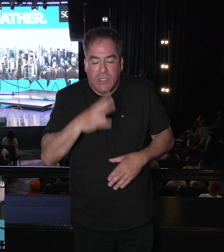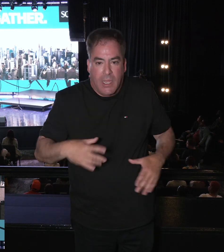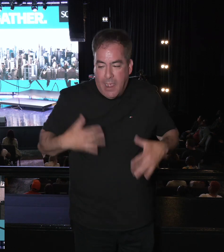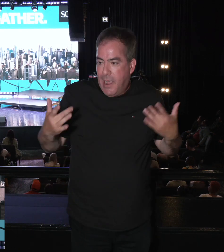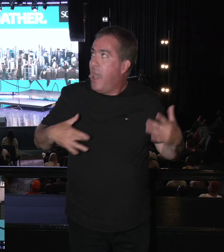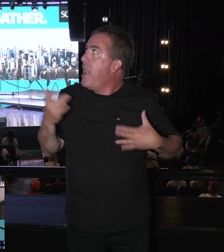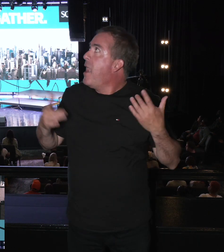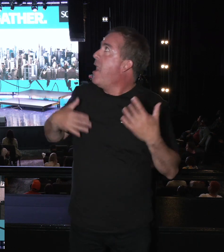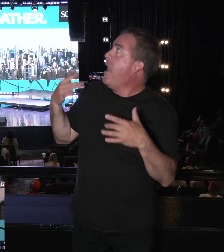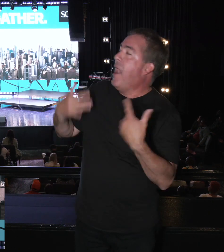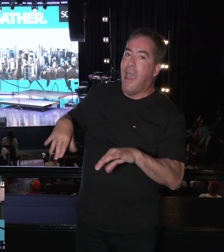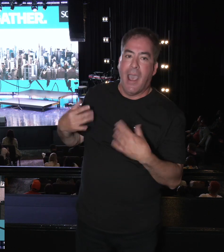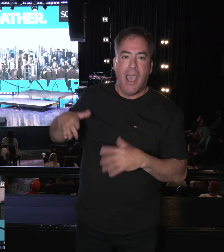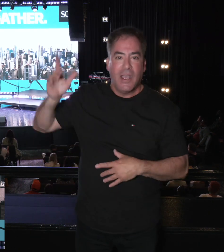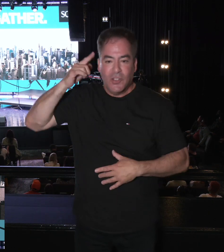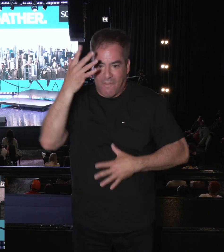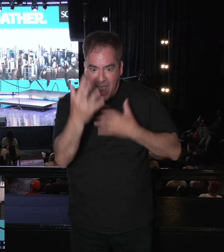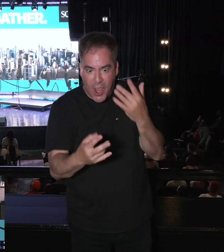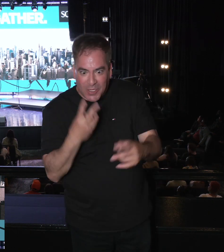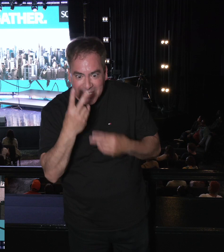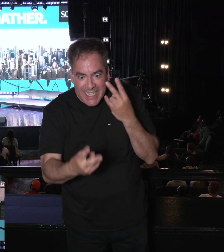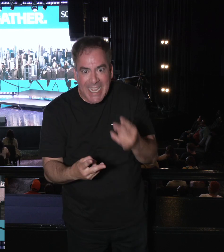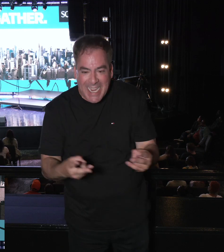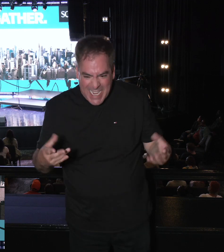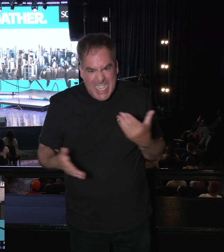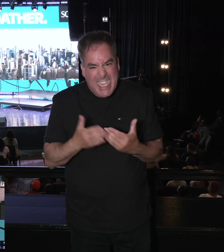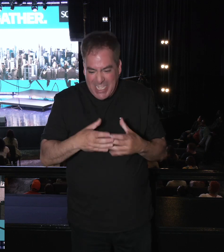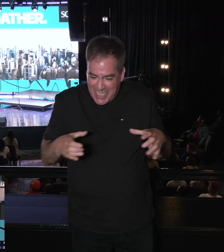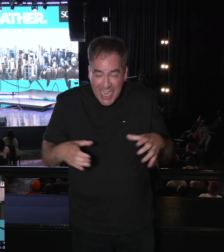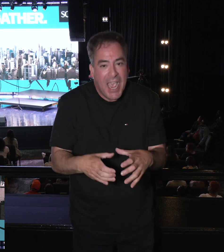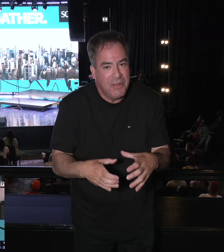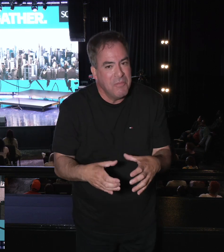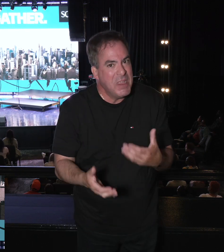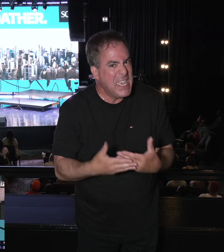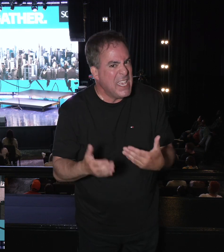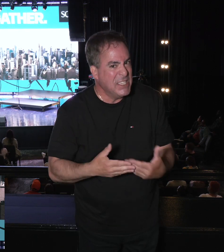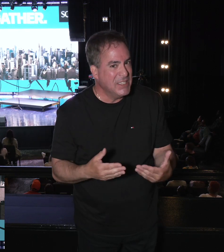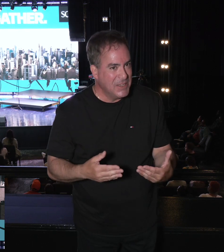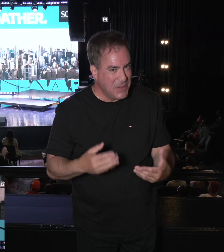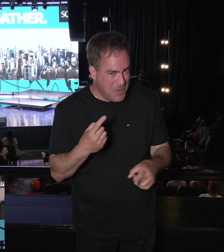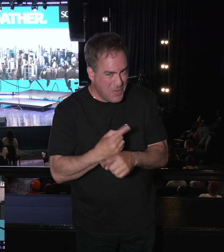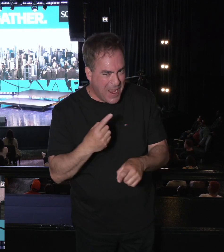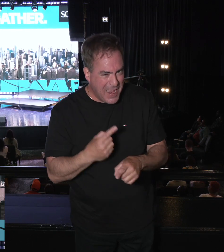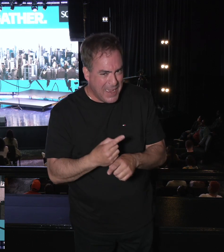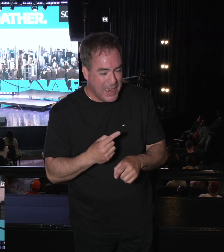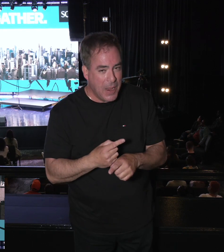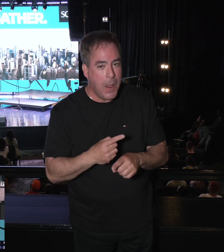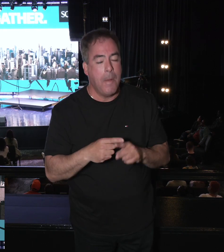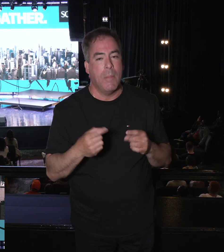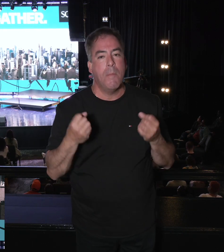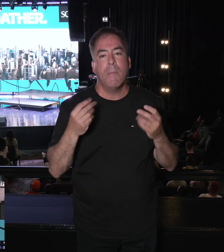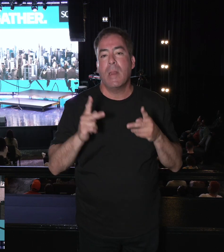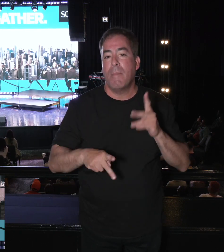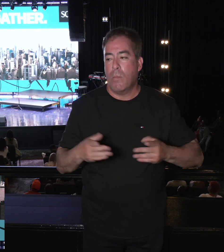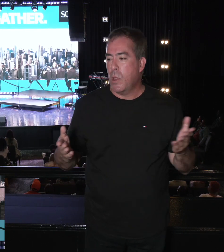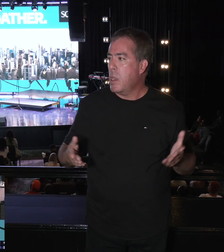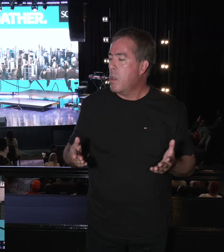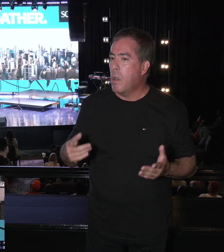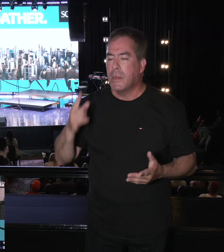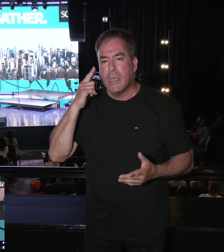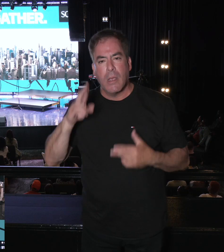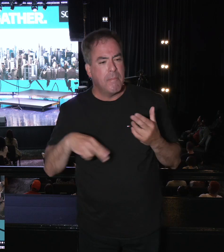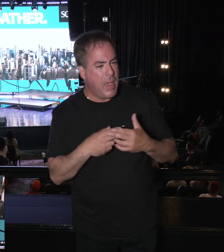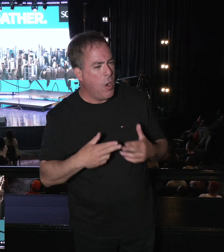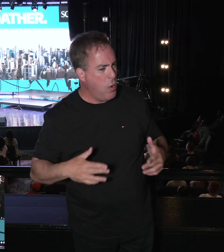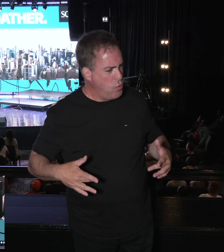see the move of God, after you see the fire, after you see the miracles. Oh, it's easy to gather then. So many people, they hear about a revival